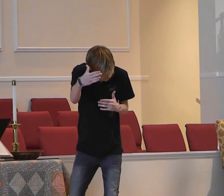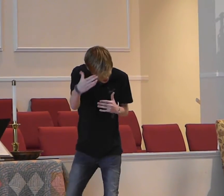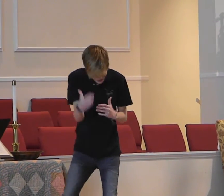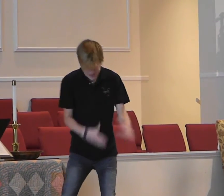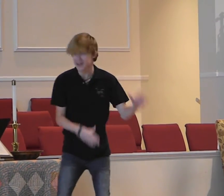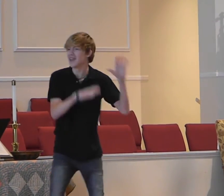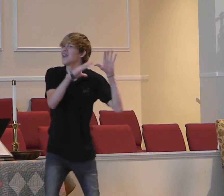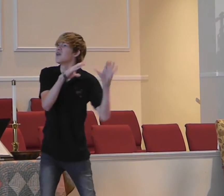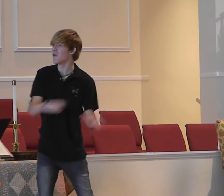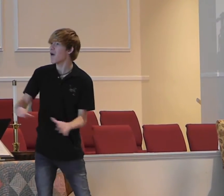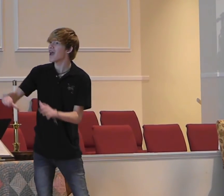anyway